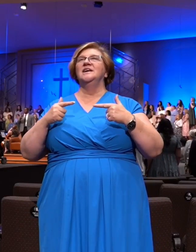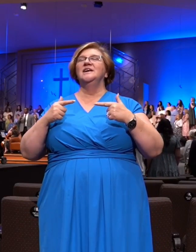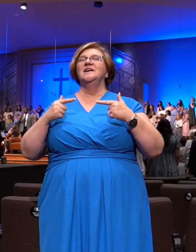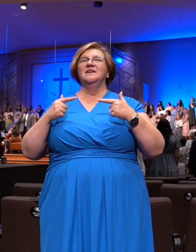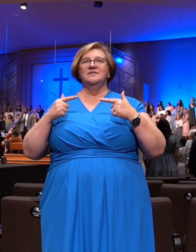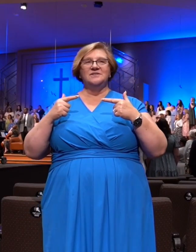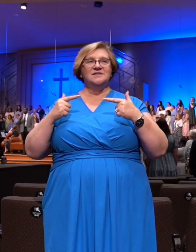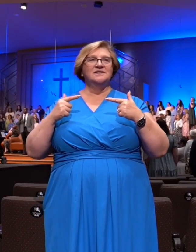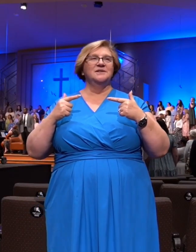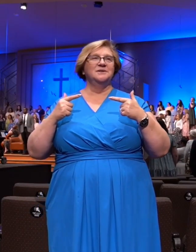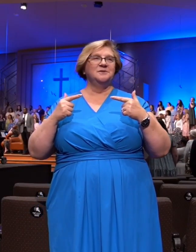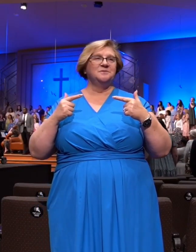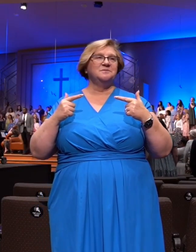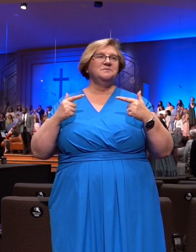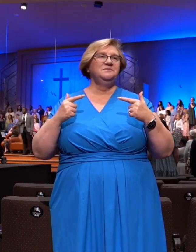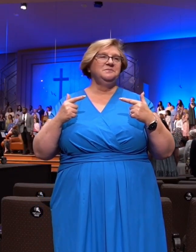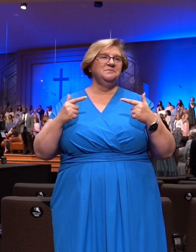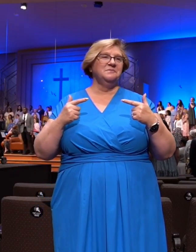lives.